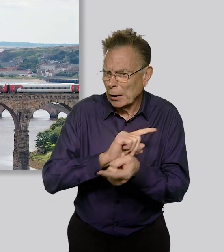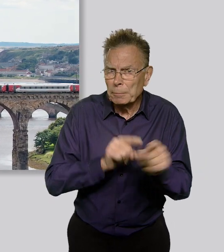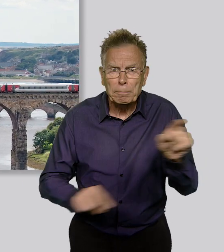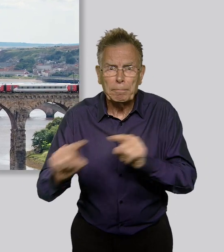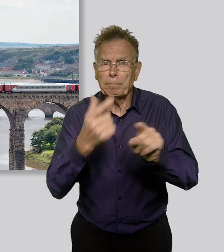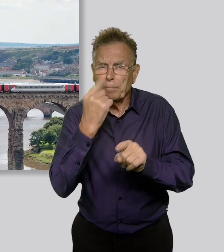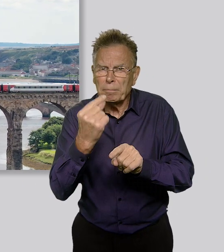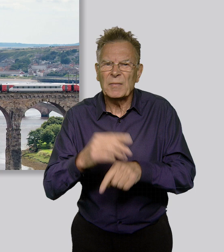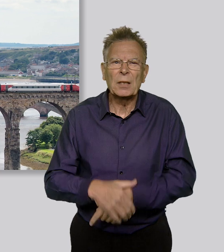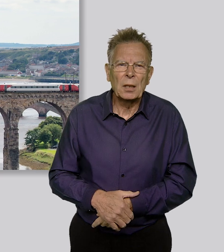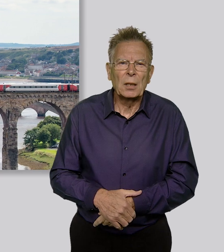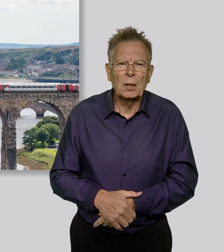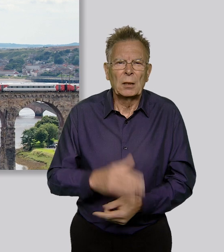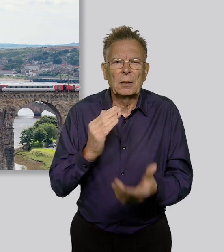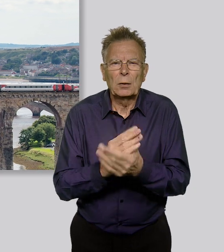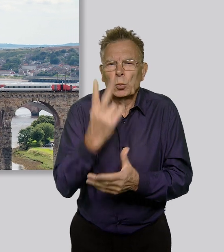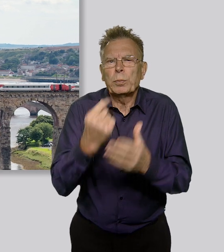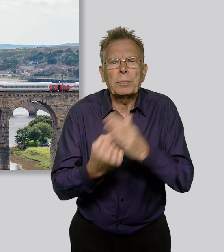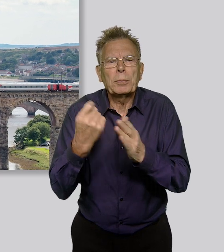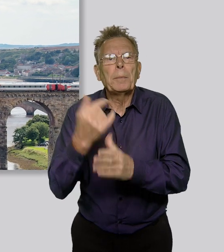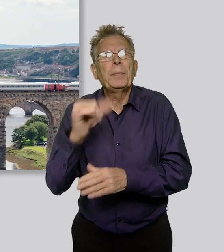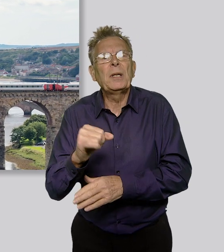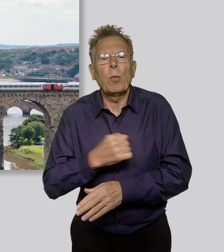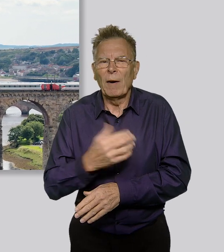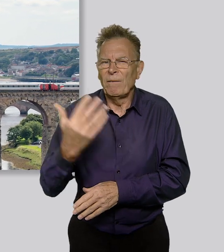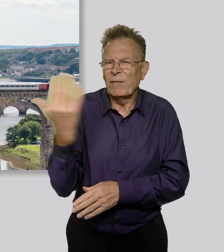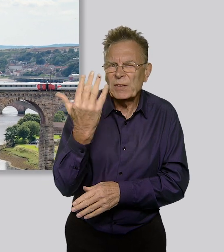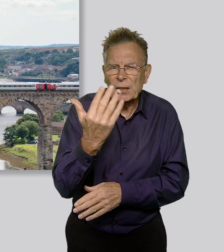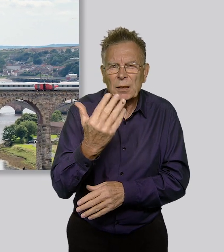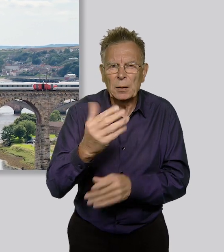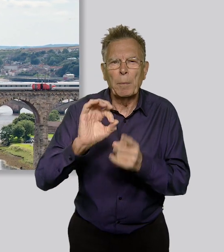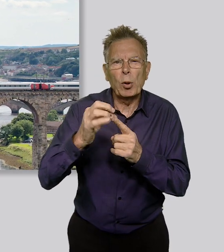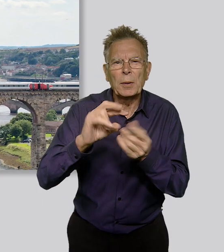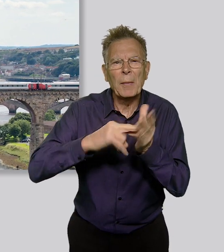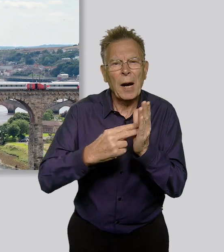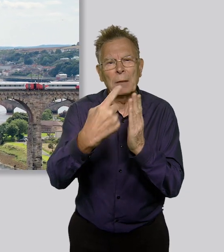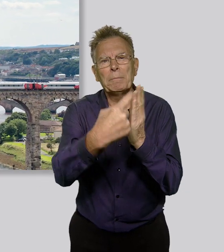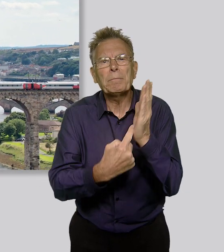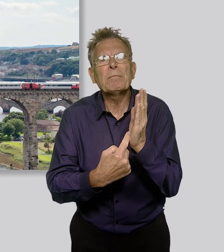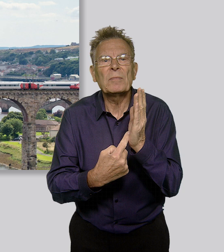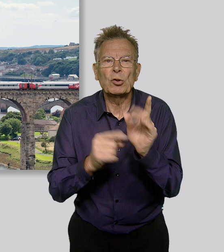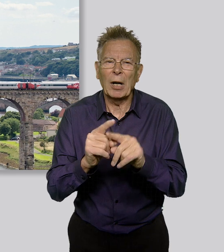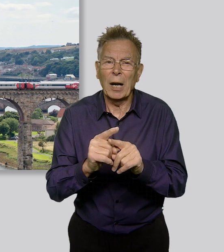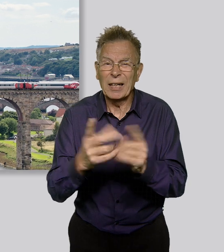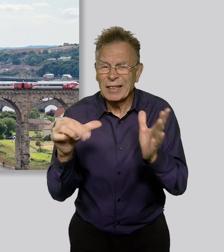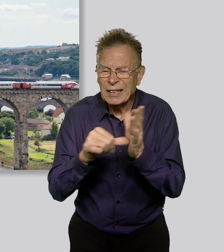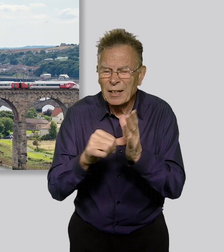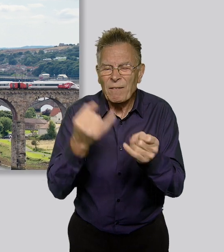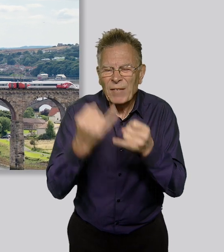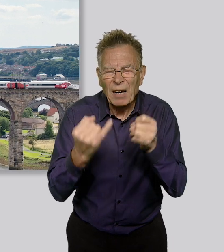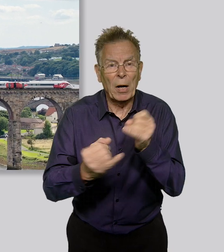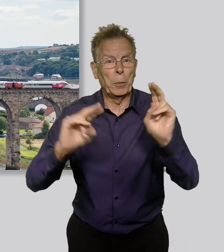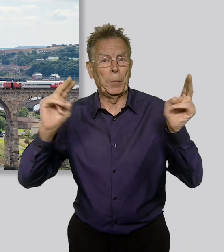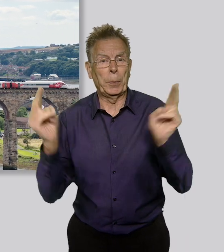to keep trains moving through the affected area. Just a couple of actions on our 15-point plan to